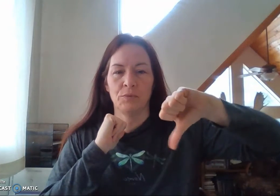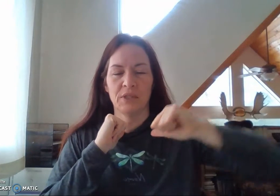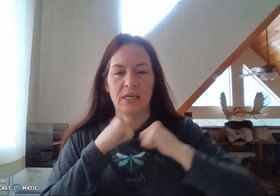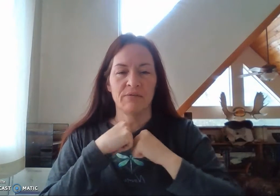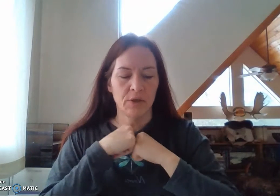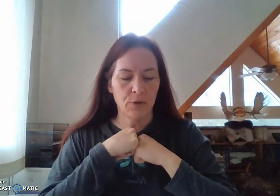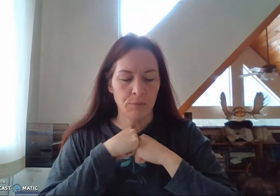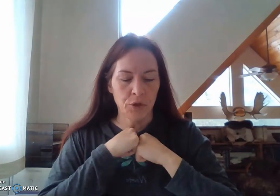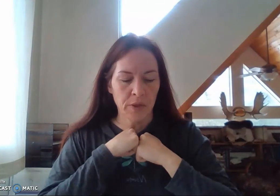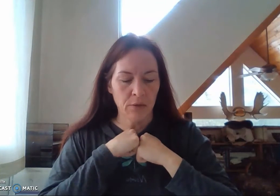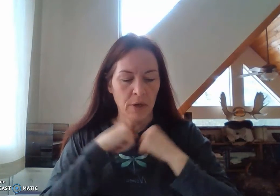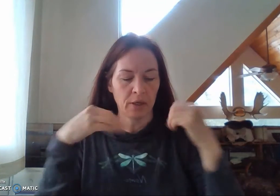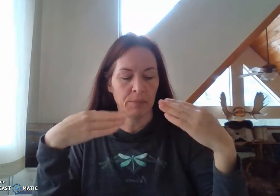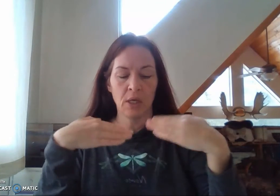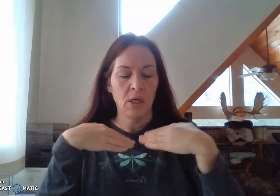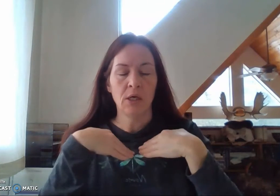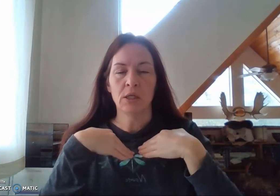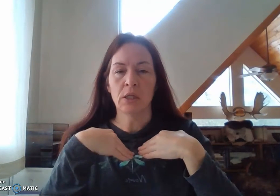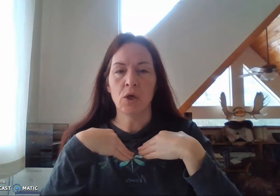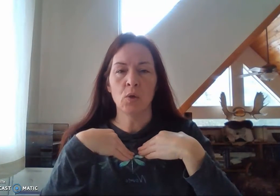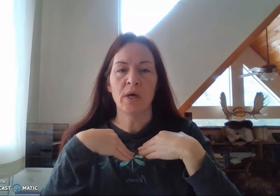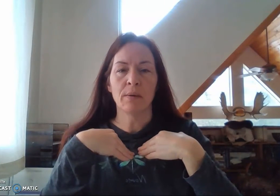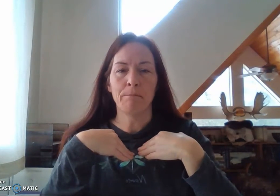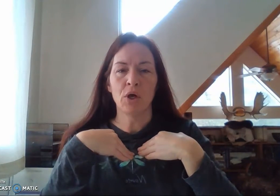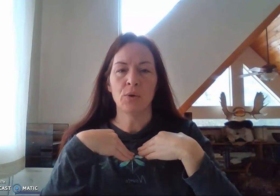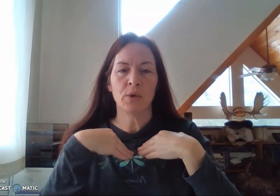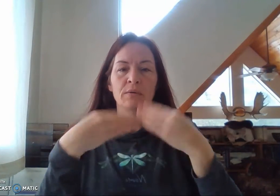No, dive and home do not rhyme. Low bow.